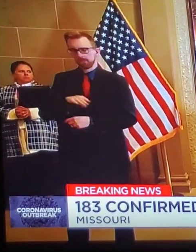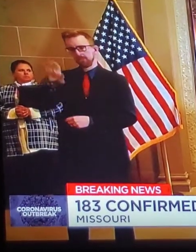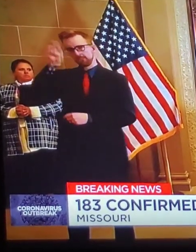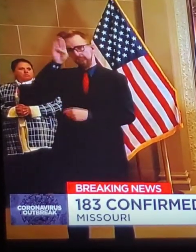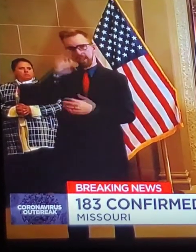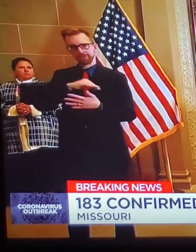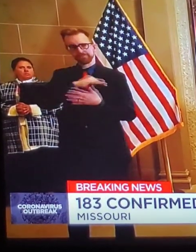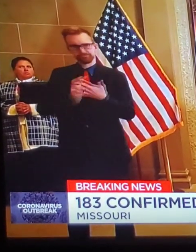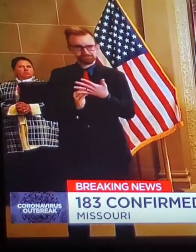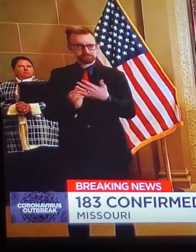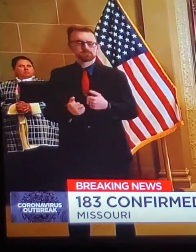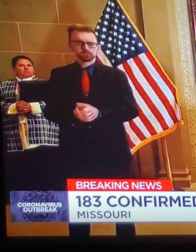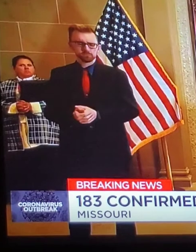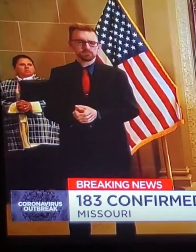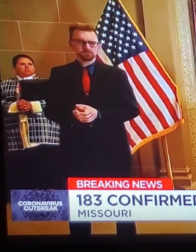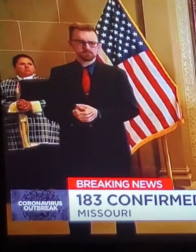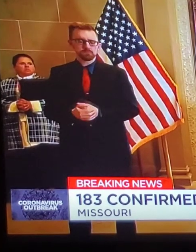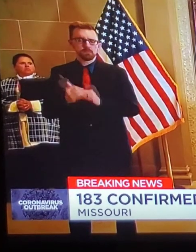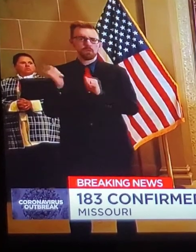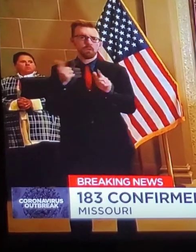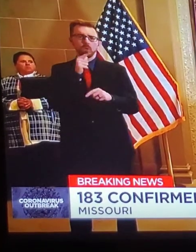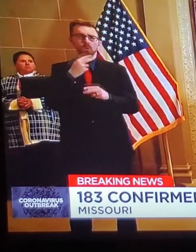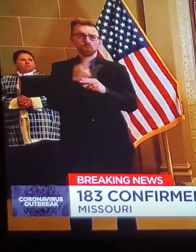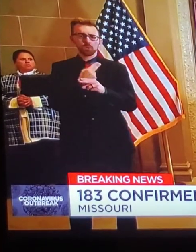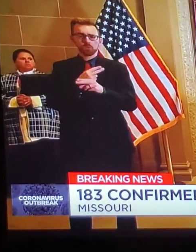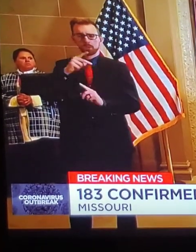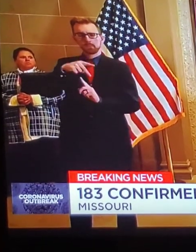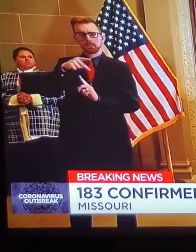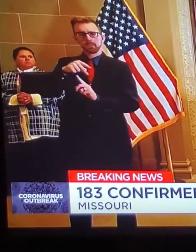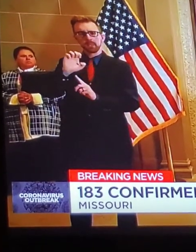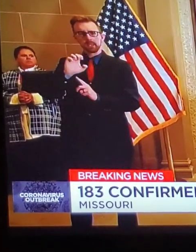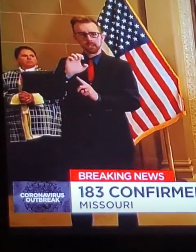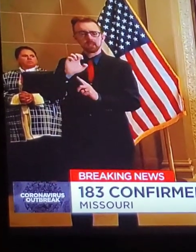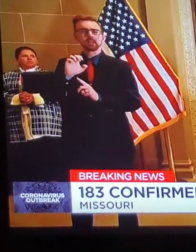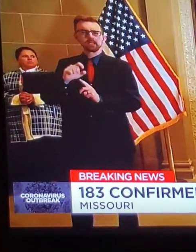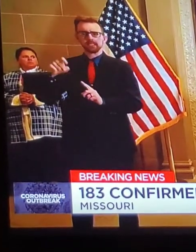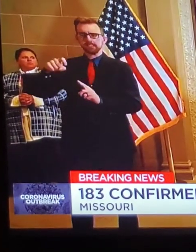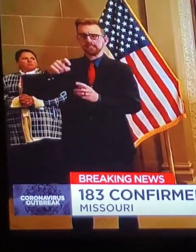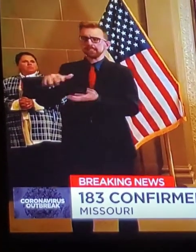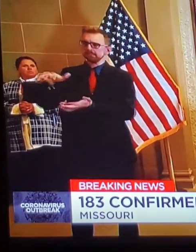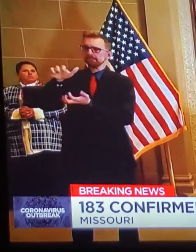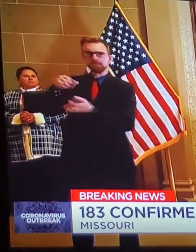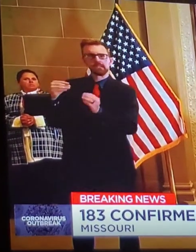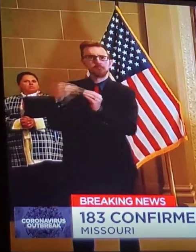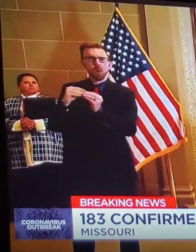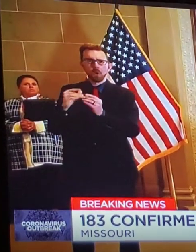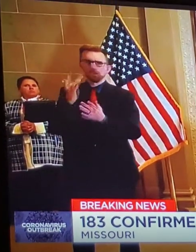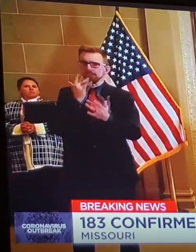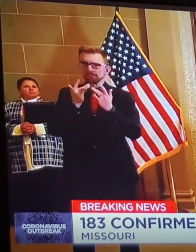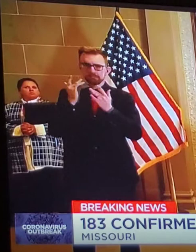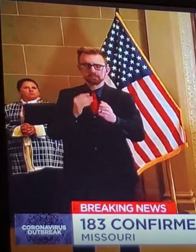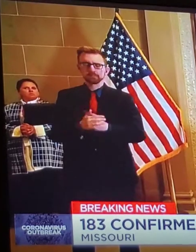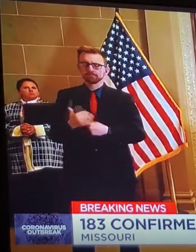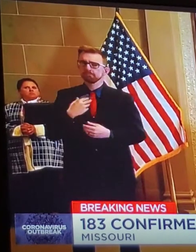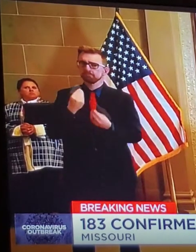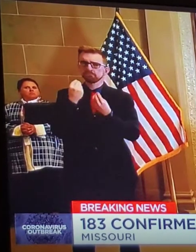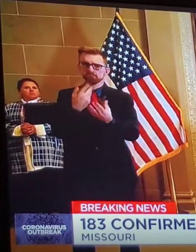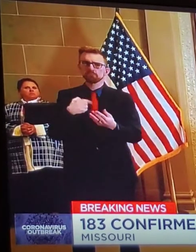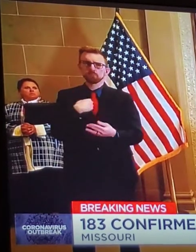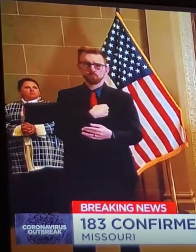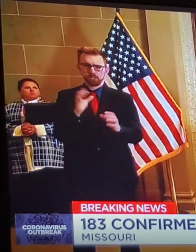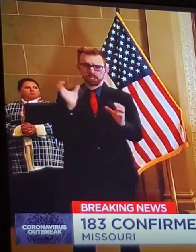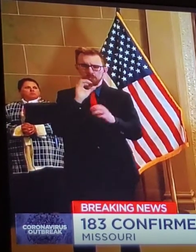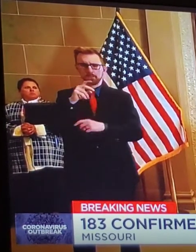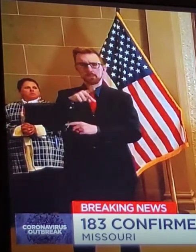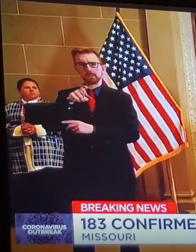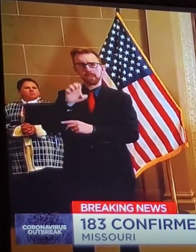service. Everyone that uses PPE needs more of it. I can tell you that we are pursuing PPE from